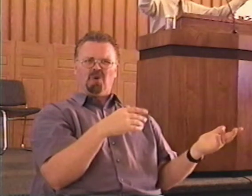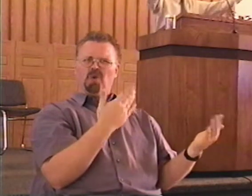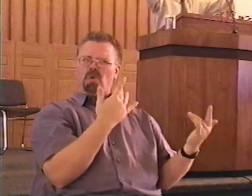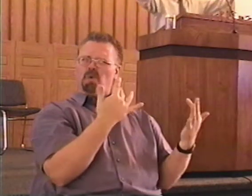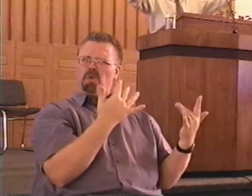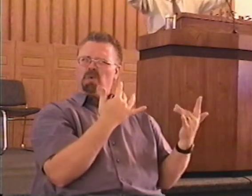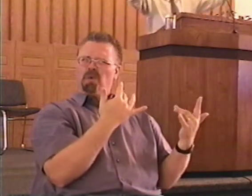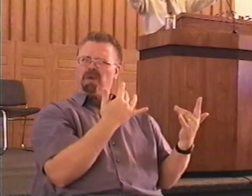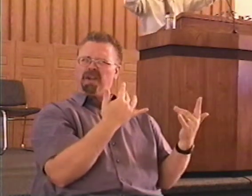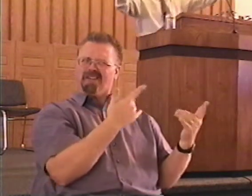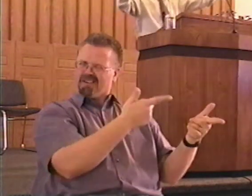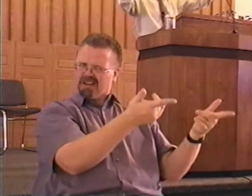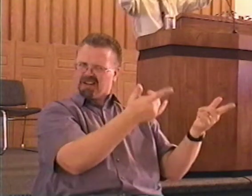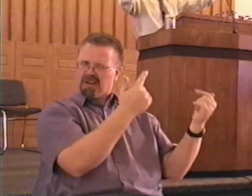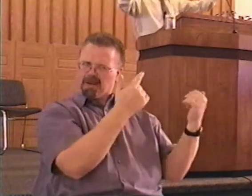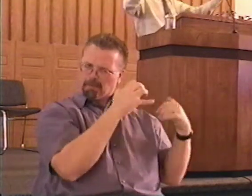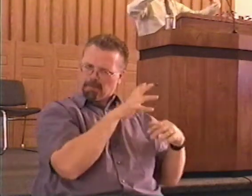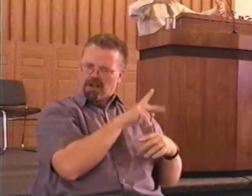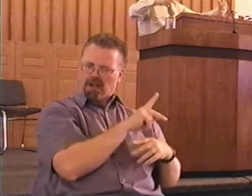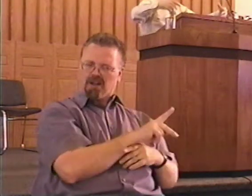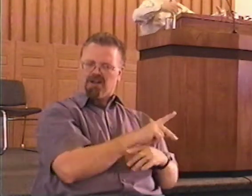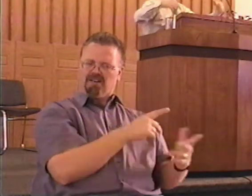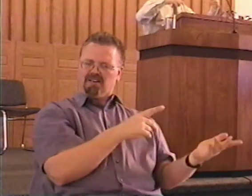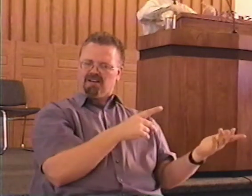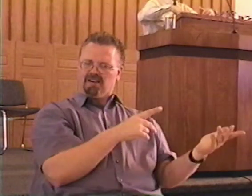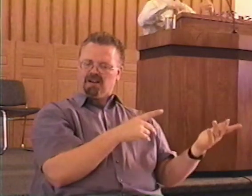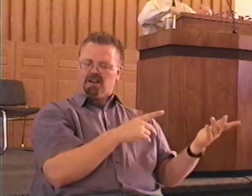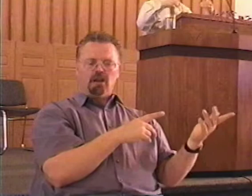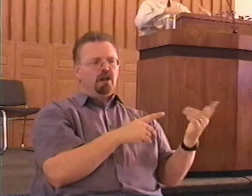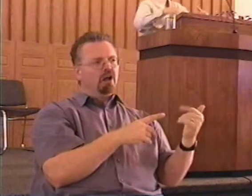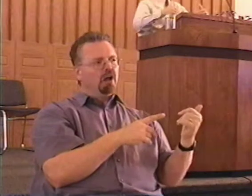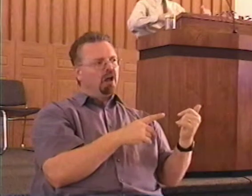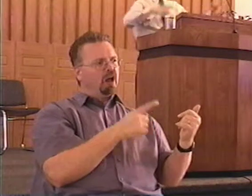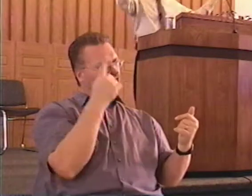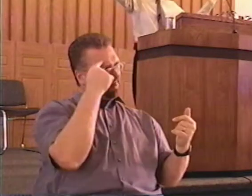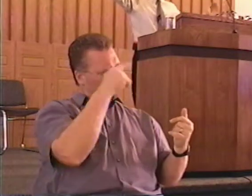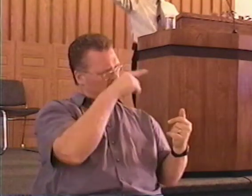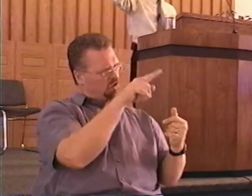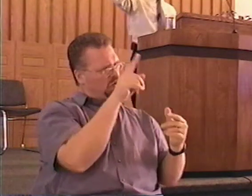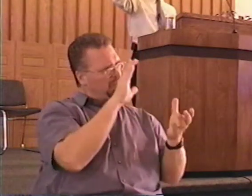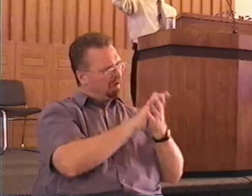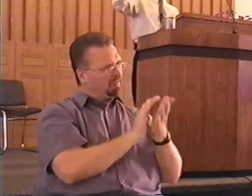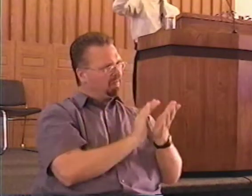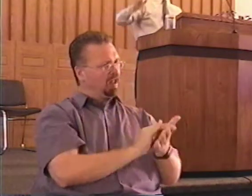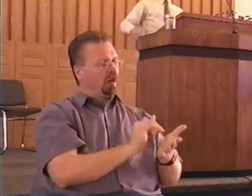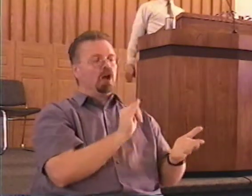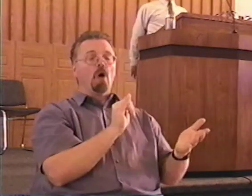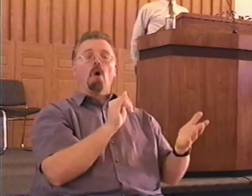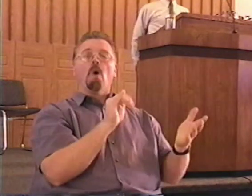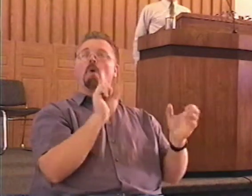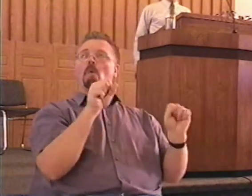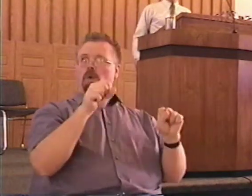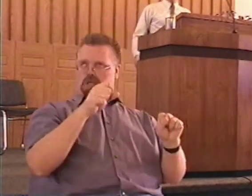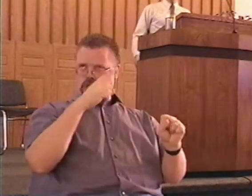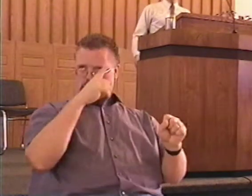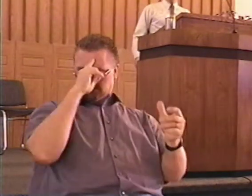Wait. Come on back. I'm sorry. We dismissed early. I thought you believed it. Oh, we believe all of those